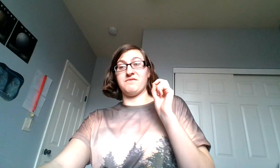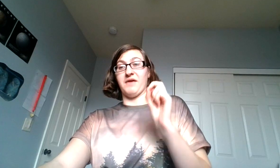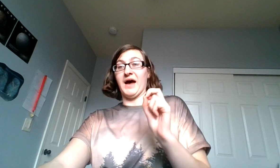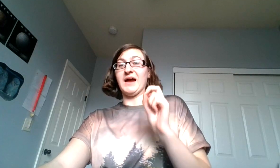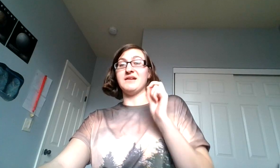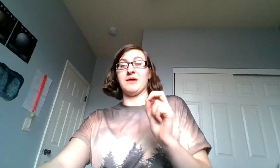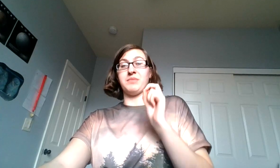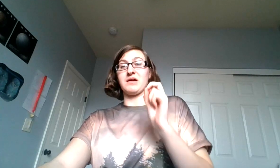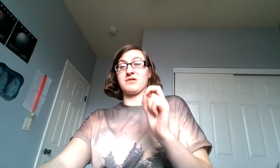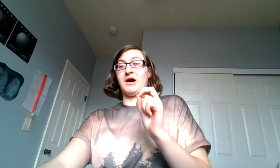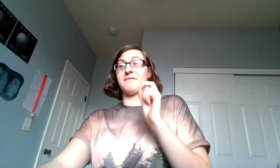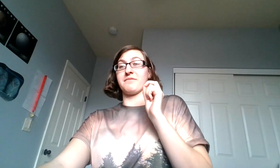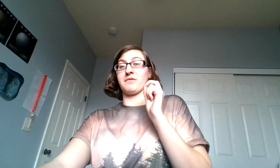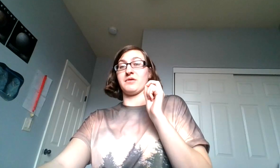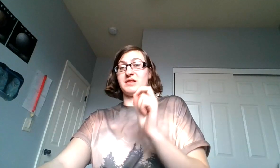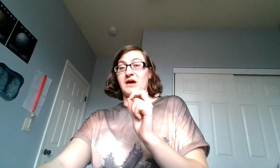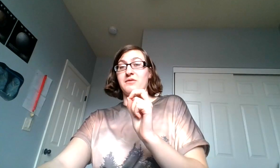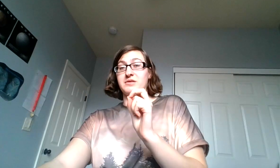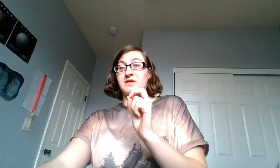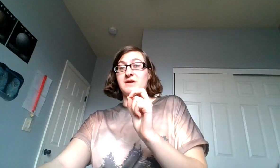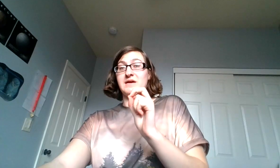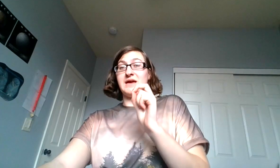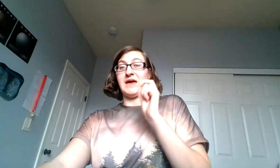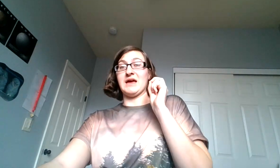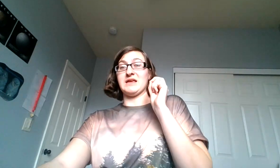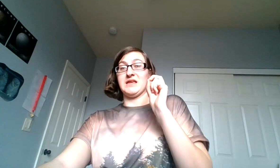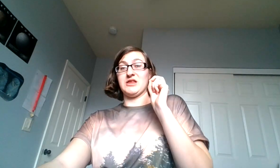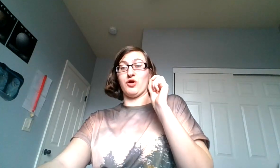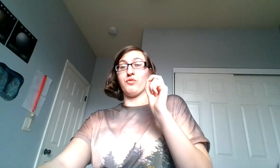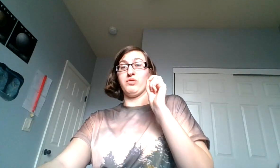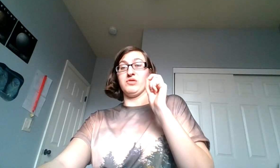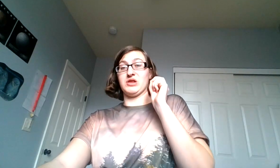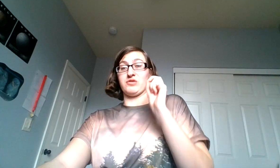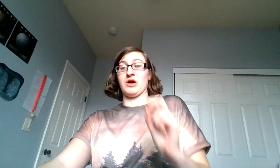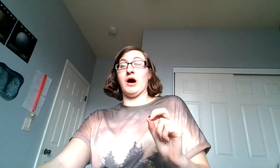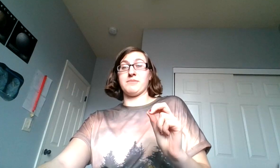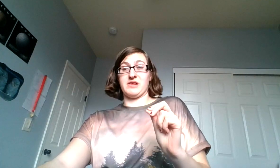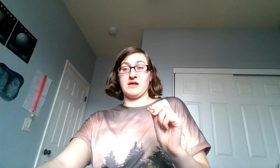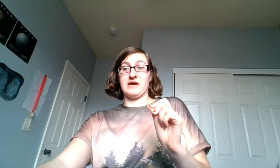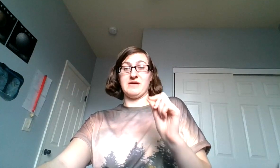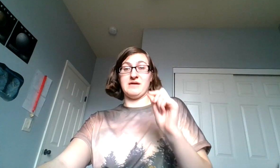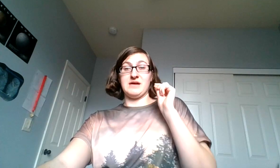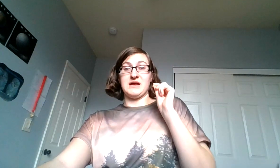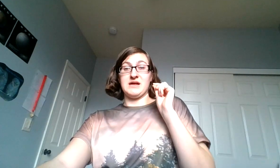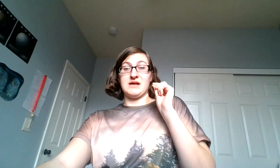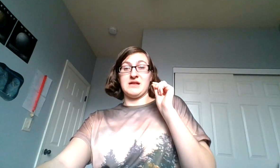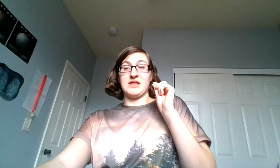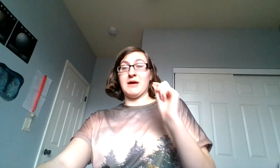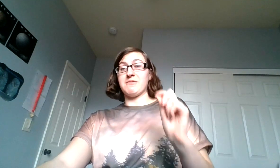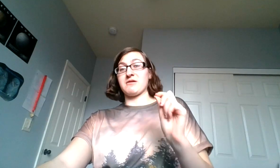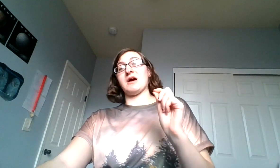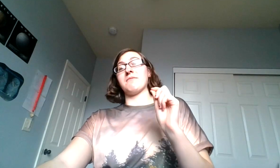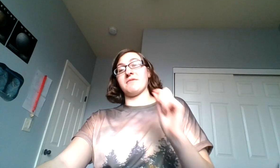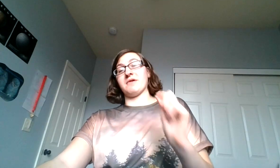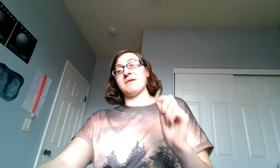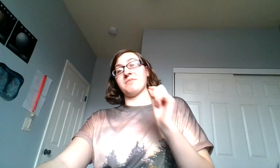Find a better job for yourselves, and don't lose your jobs. Keep your job running very